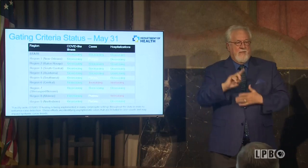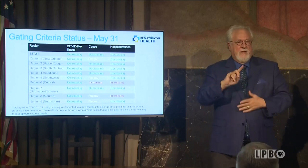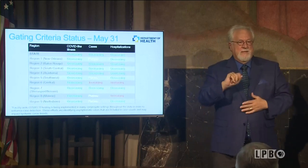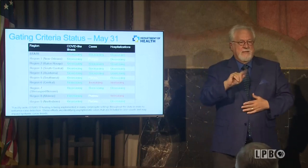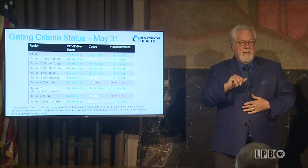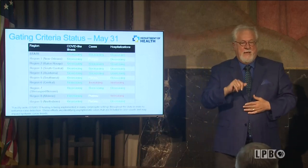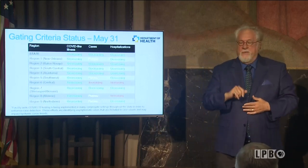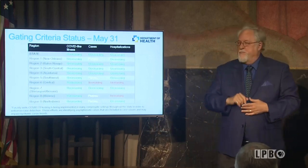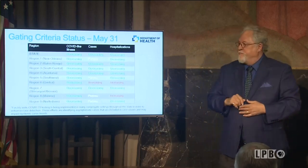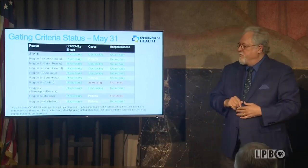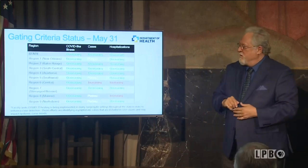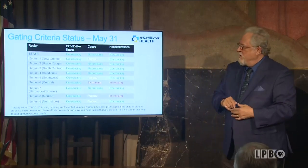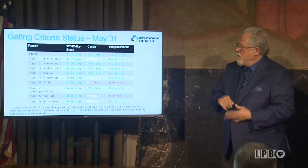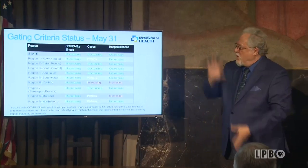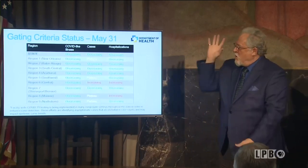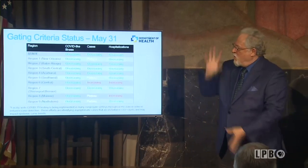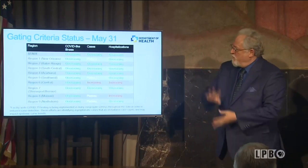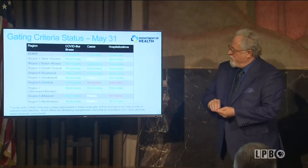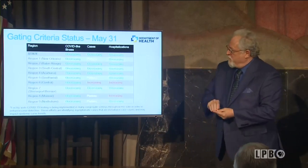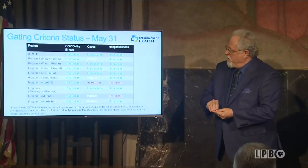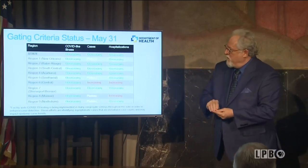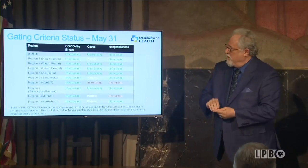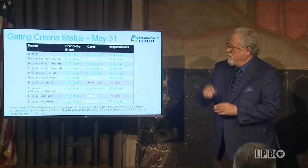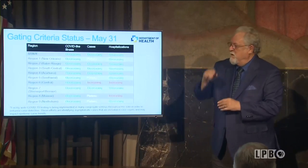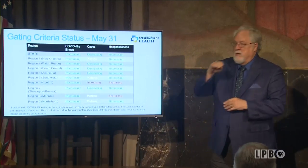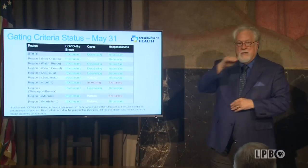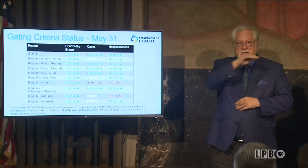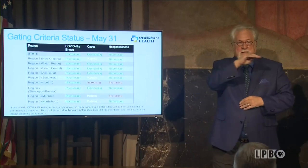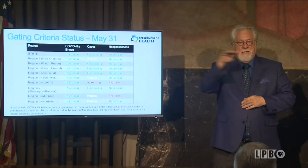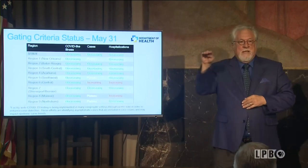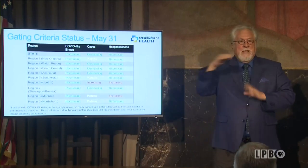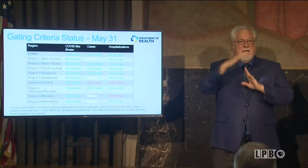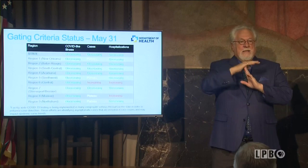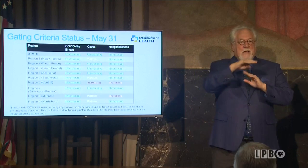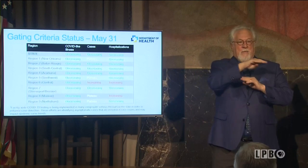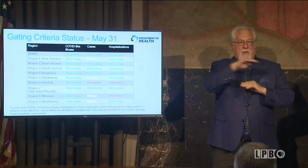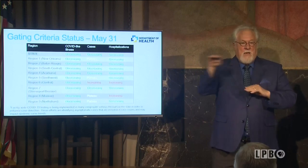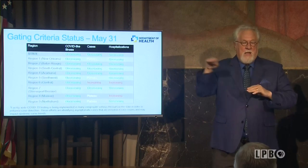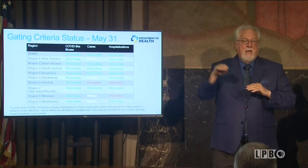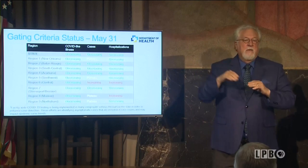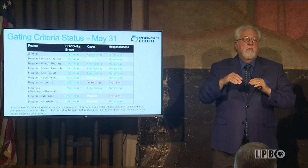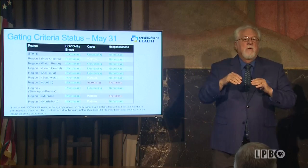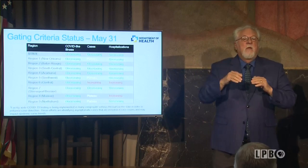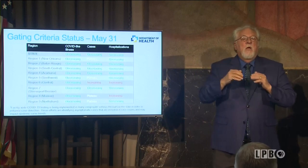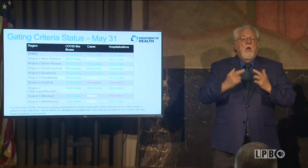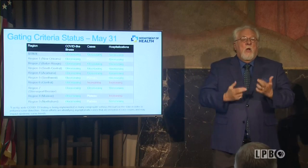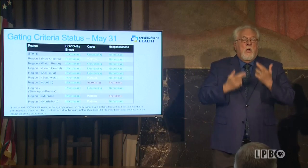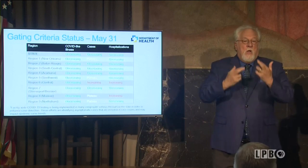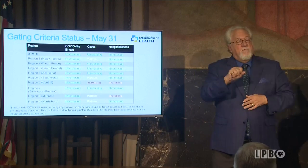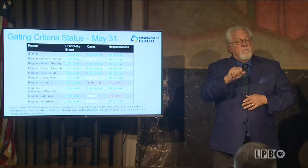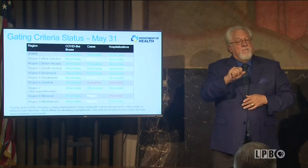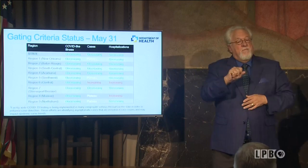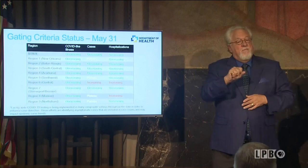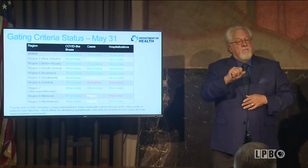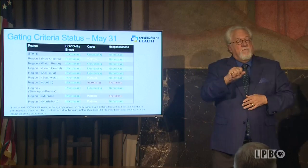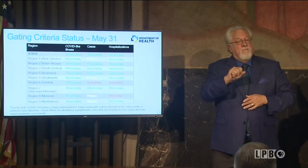way. Overall, the top line, and consistent with the recommendation that it would be reasonable to go